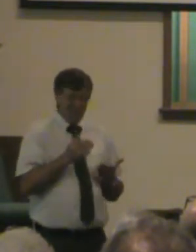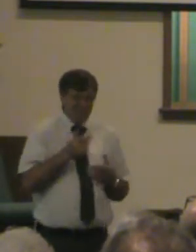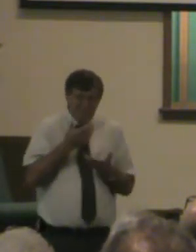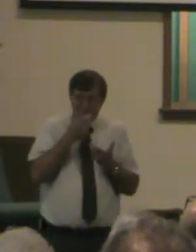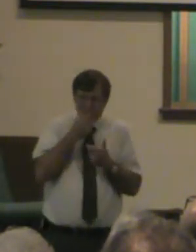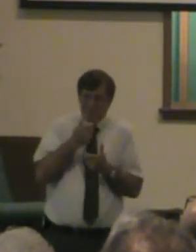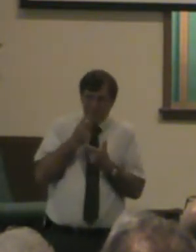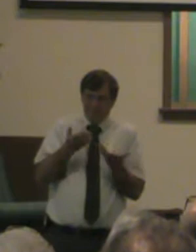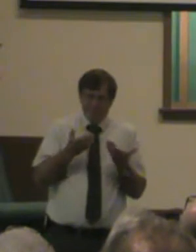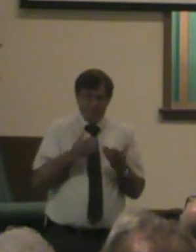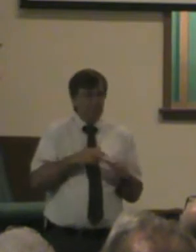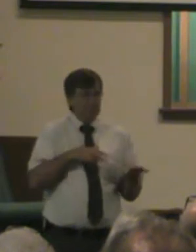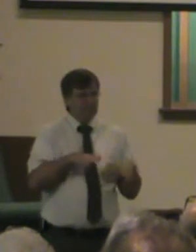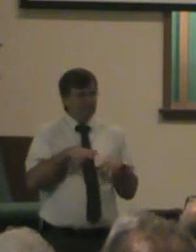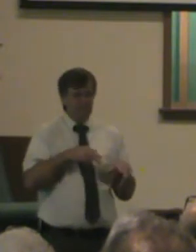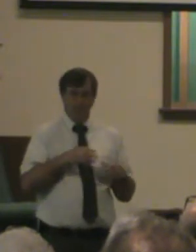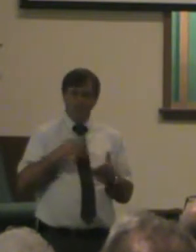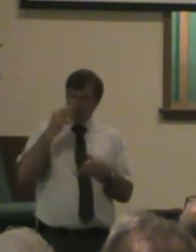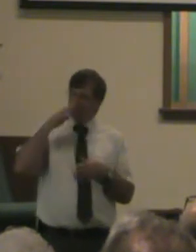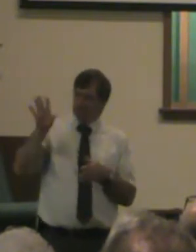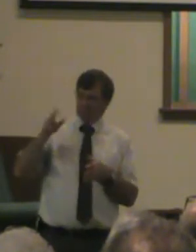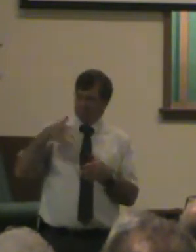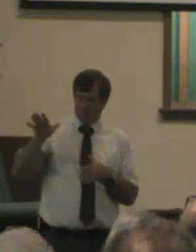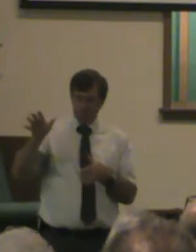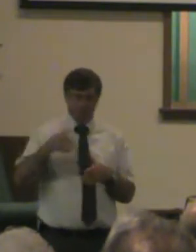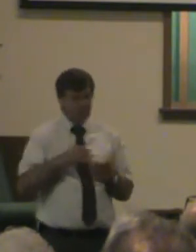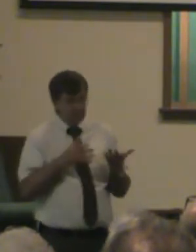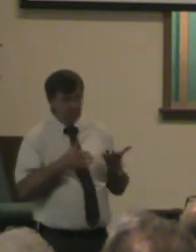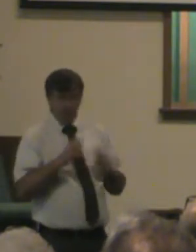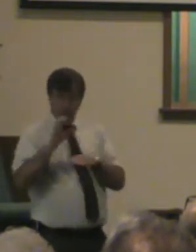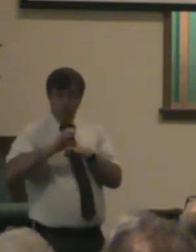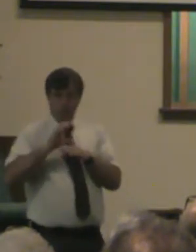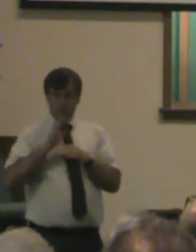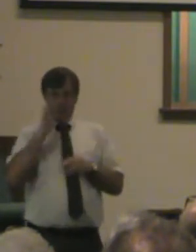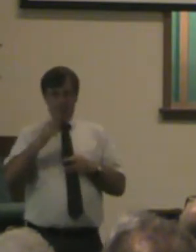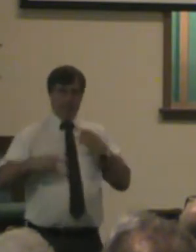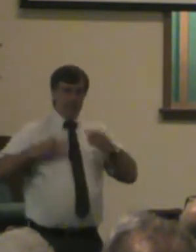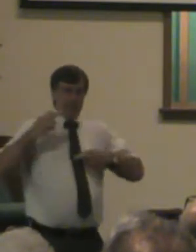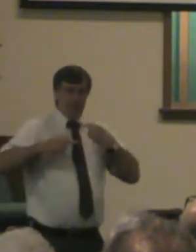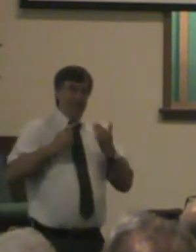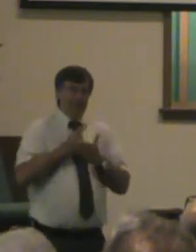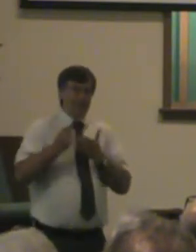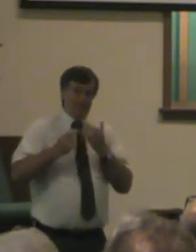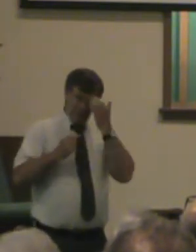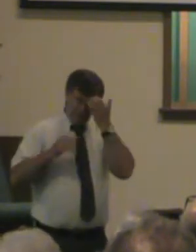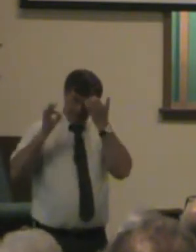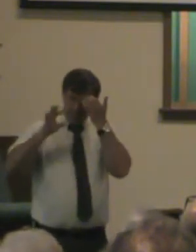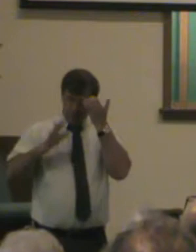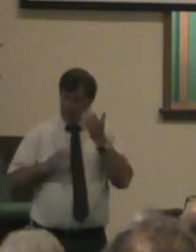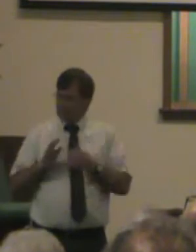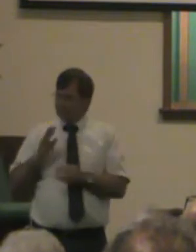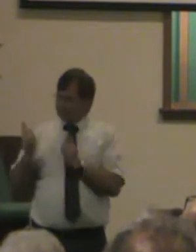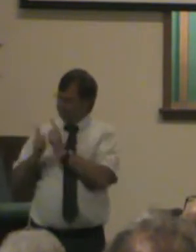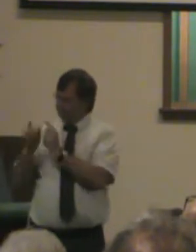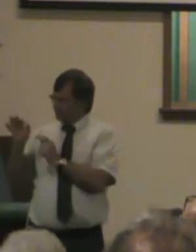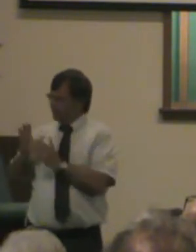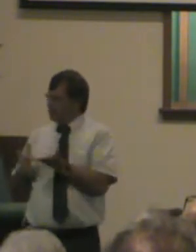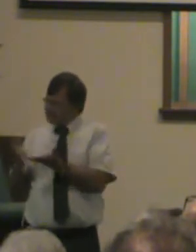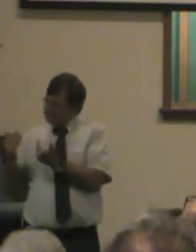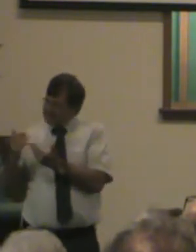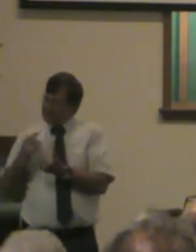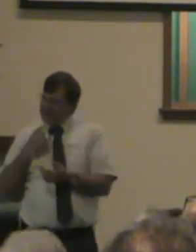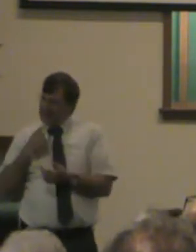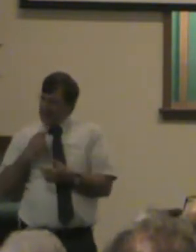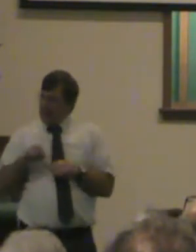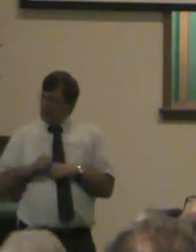Just kept on down there, passing this door off. And the church was having a revival that week. The preacher was there, and she talked to the preacher. See, I'm